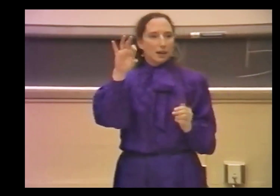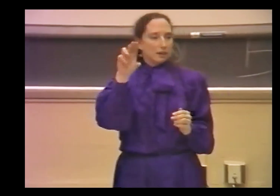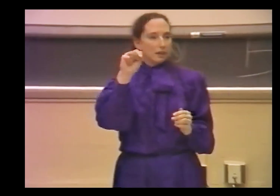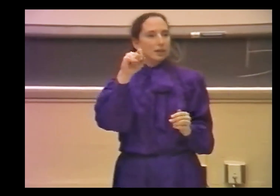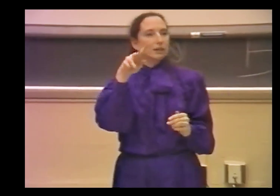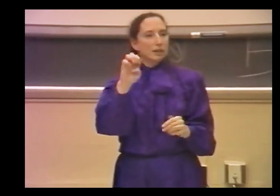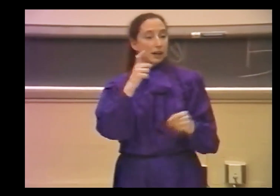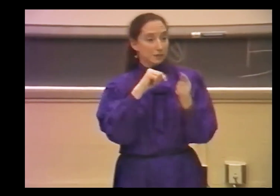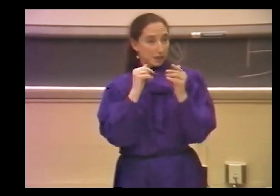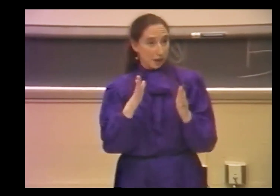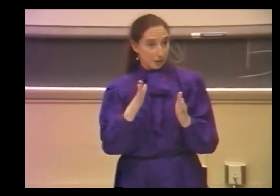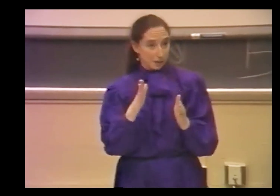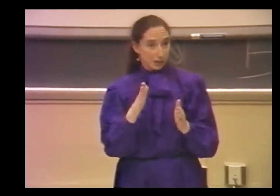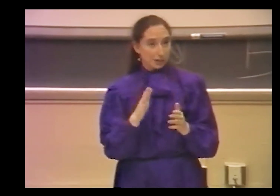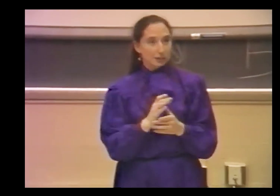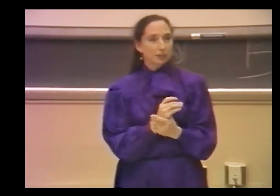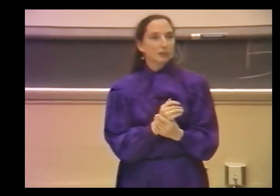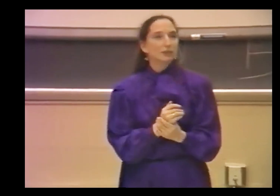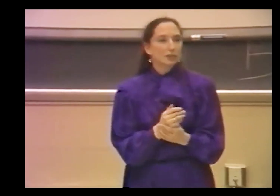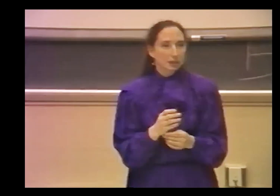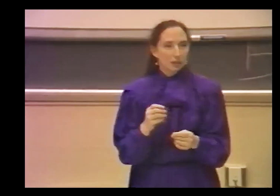9 native signers